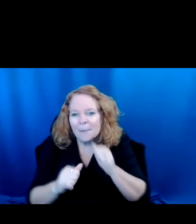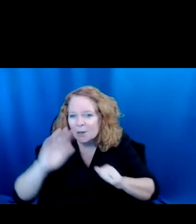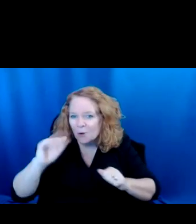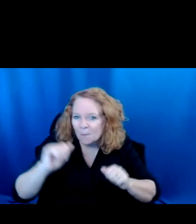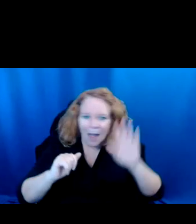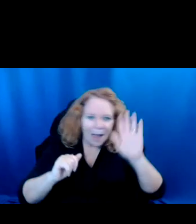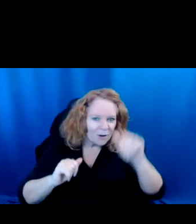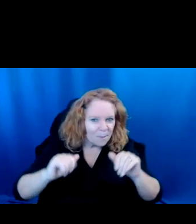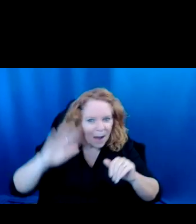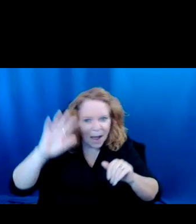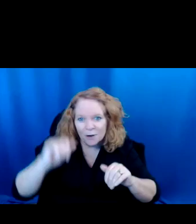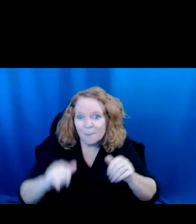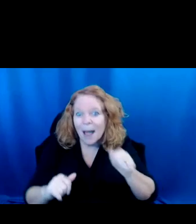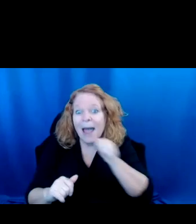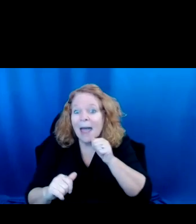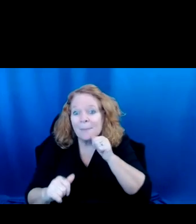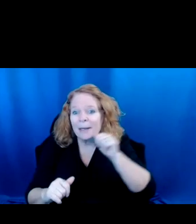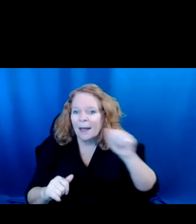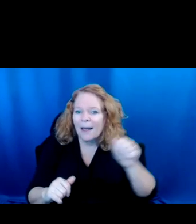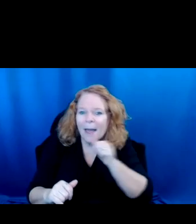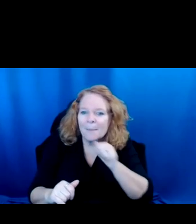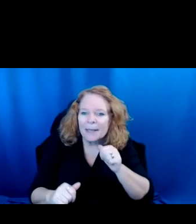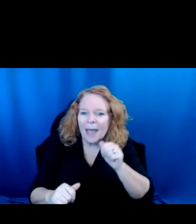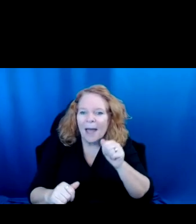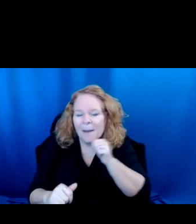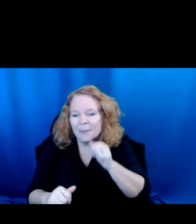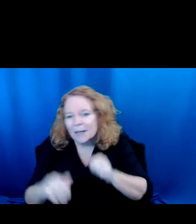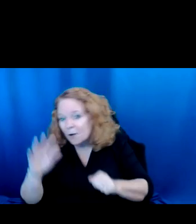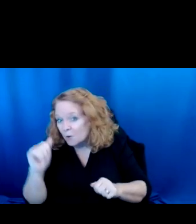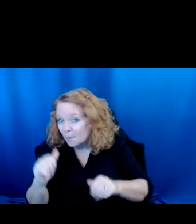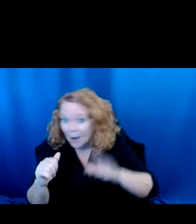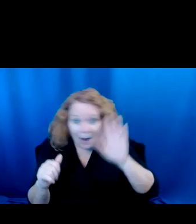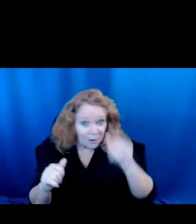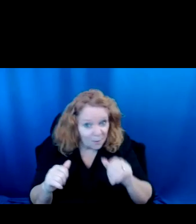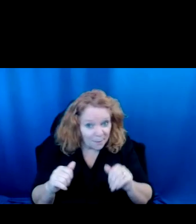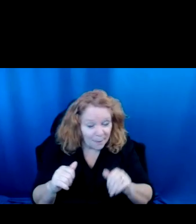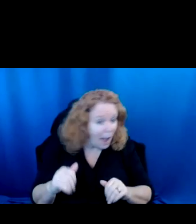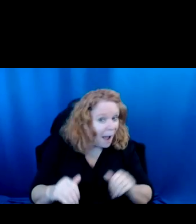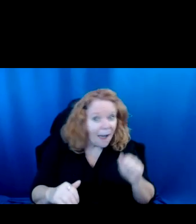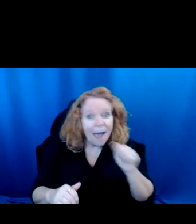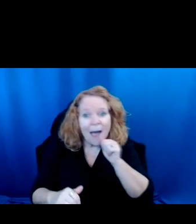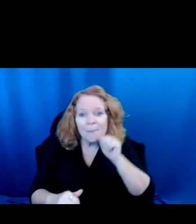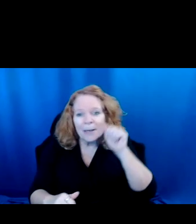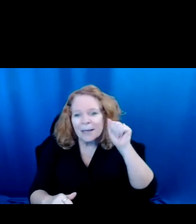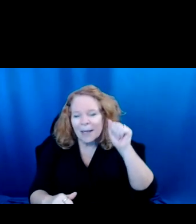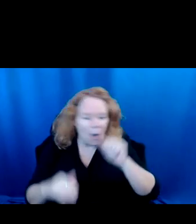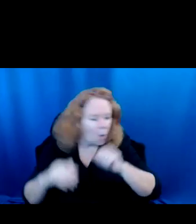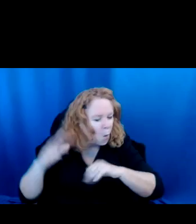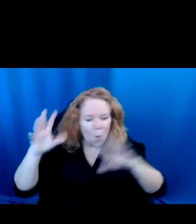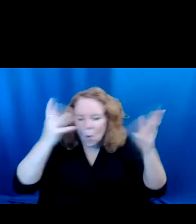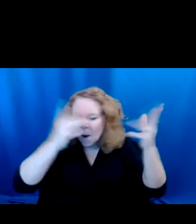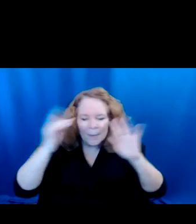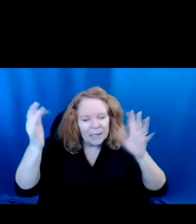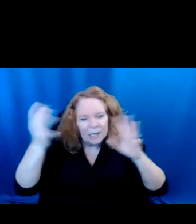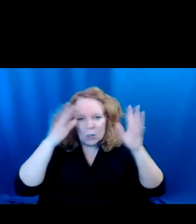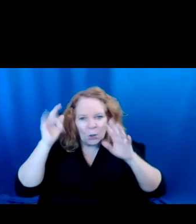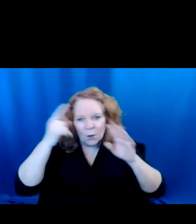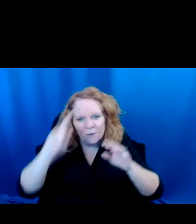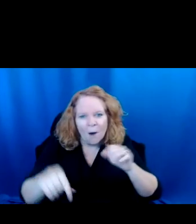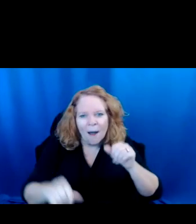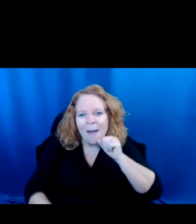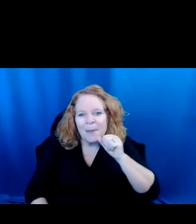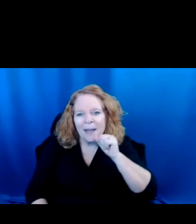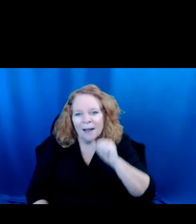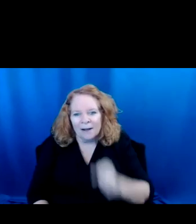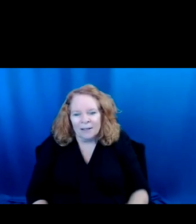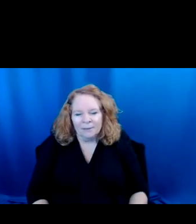goodbye, goodbye. Abigail, Abigail, Abigail, goodbye, goodbye, goodbye. Abigail, what did he do for Abigail? Are